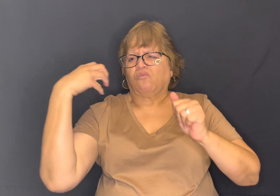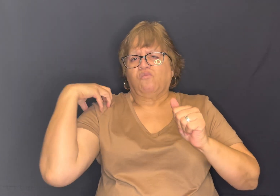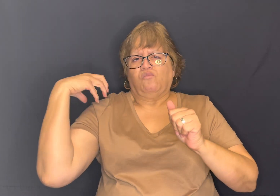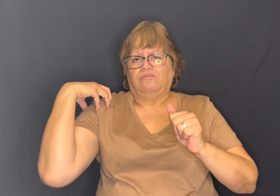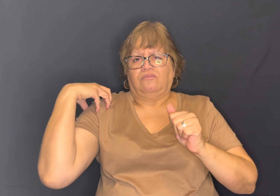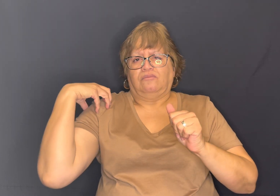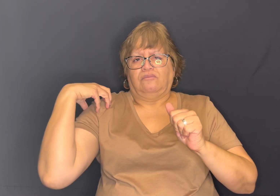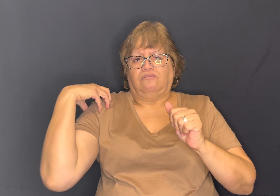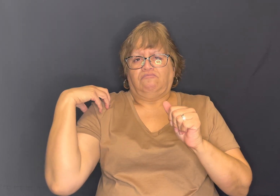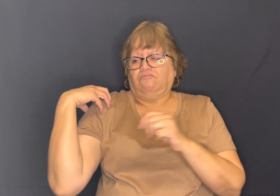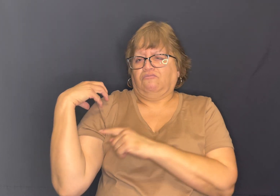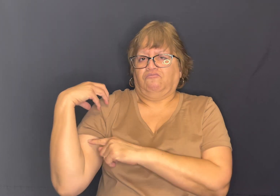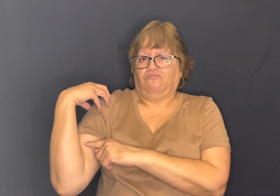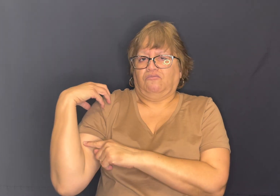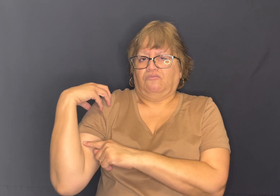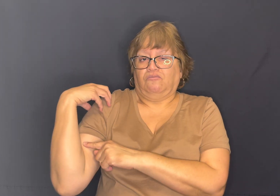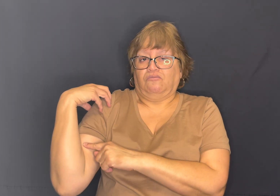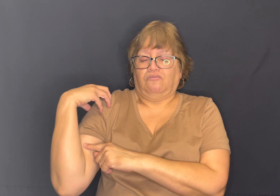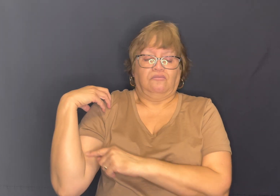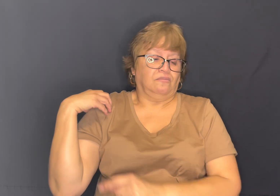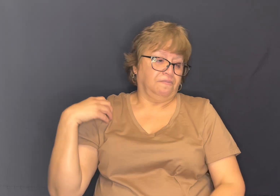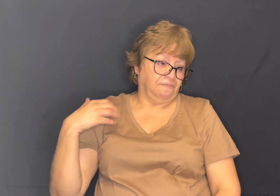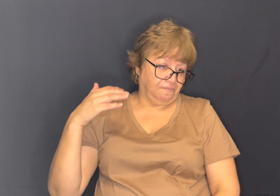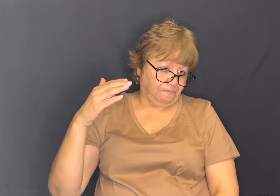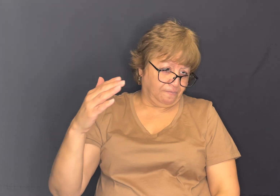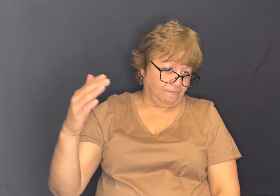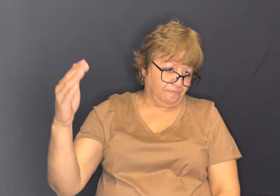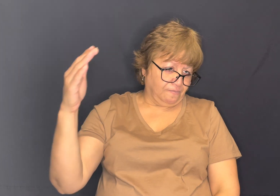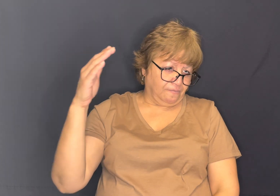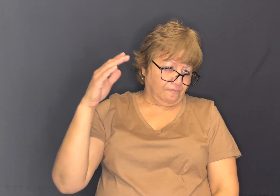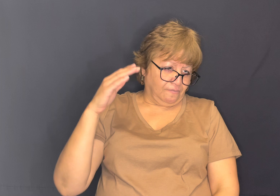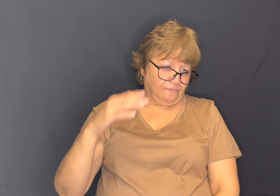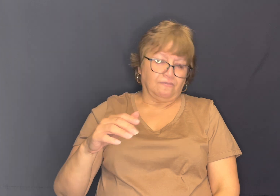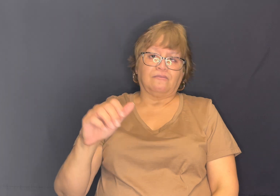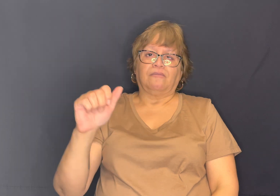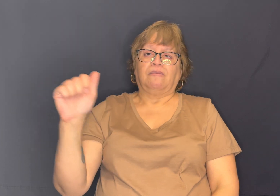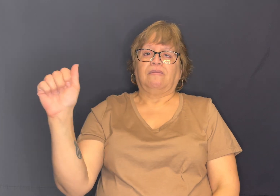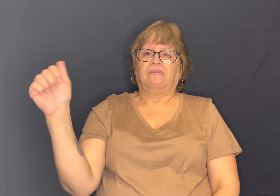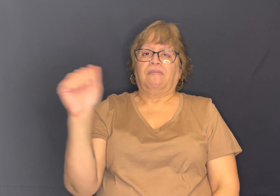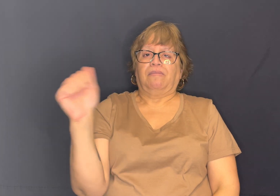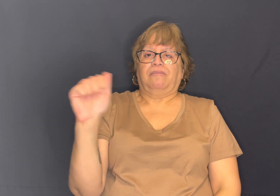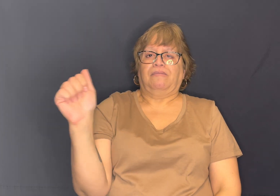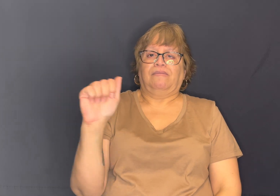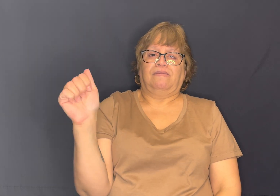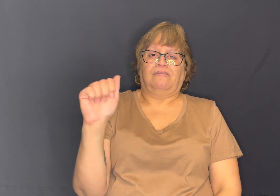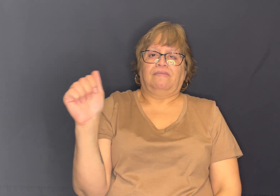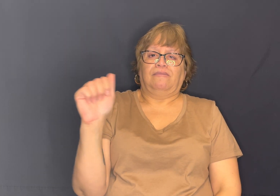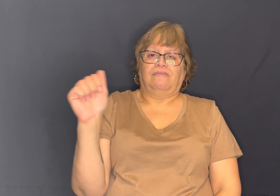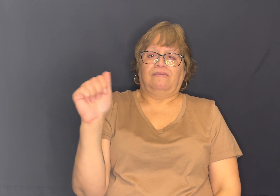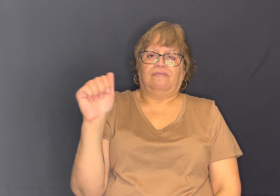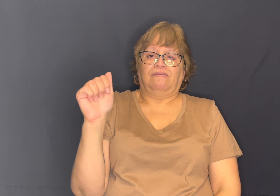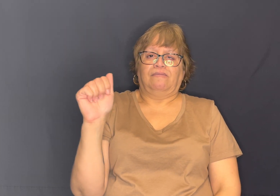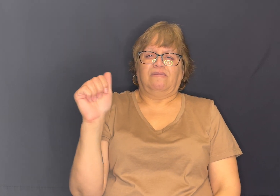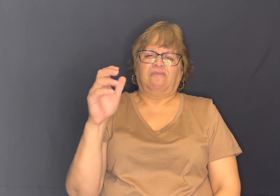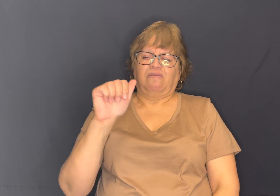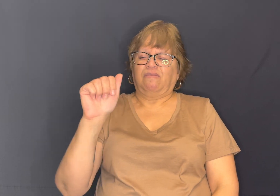There's a variety of different, sports that have coaches, but that's the sign for coach on the shoulder. If you shake the A